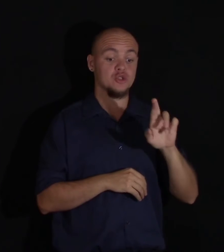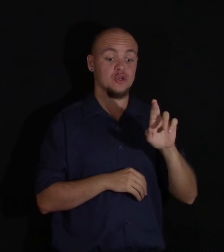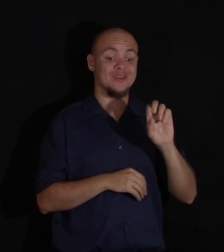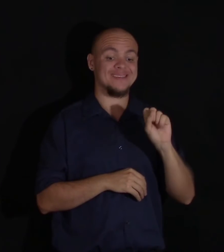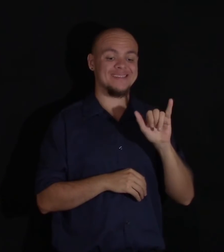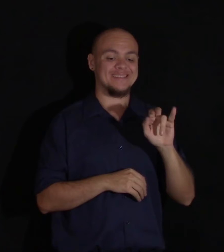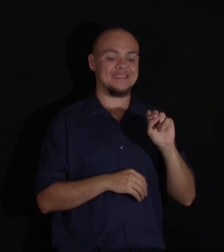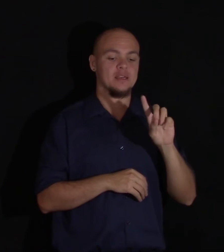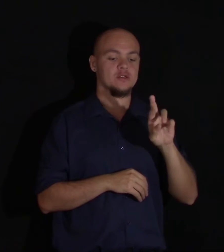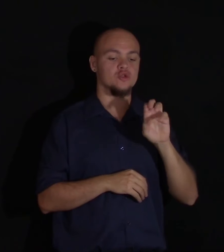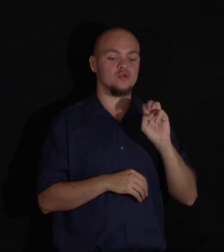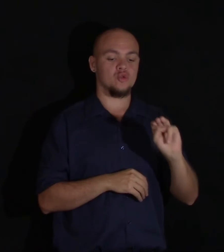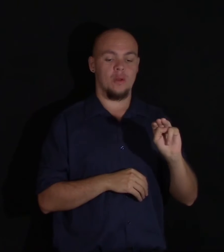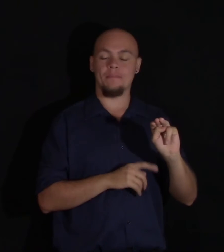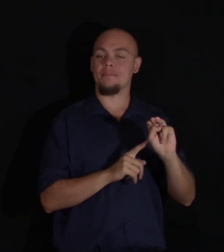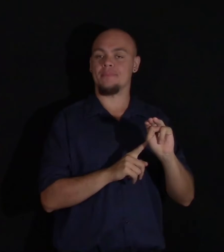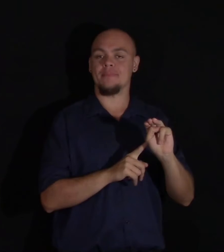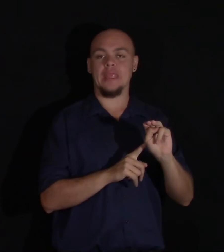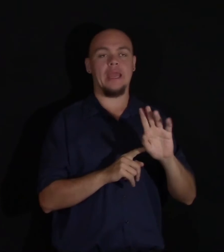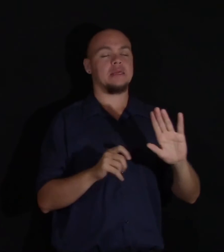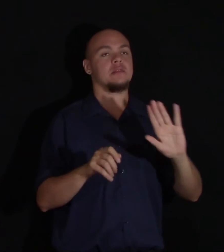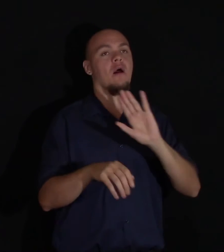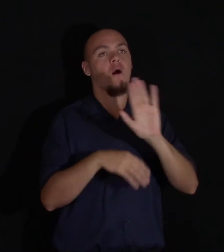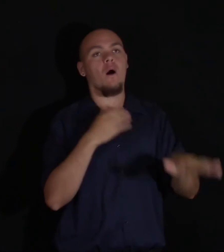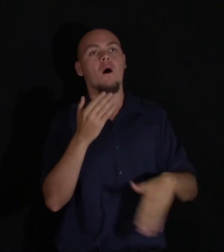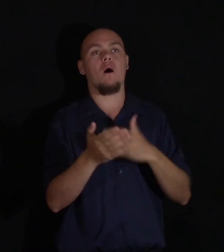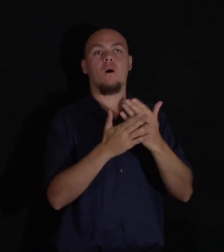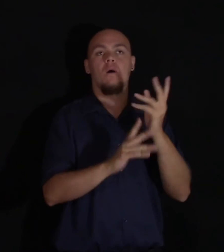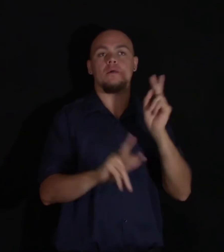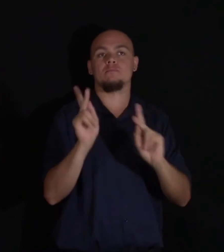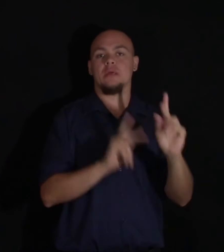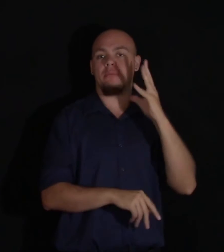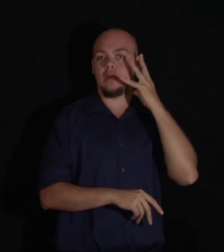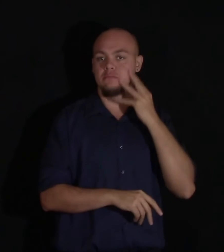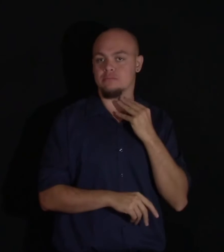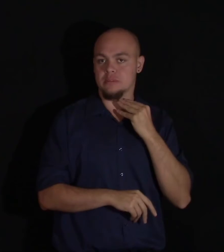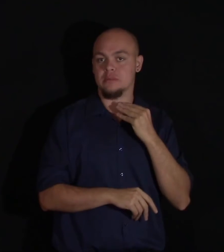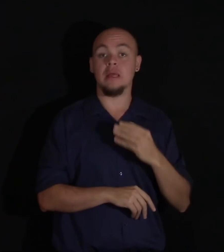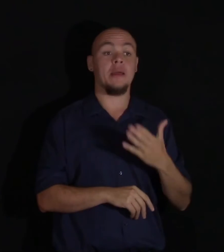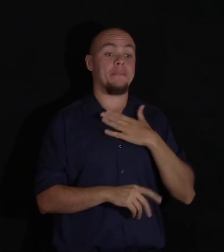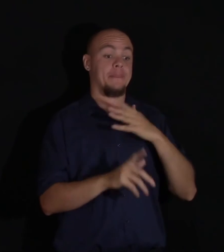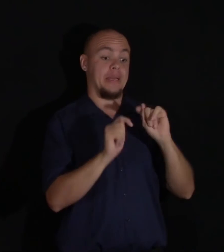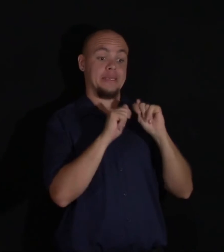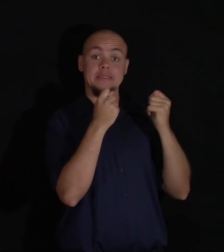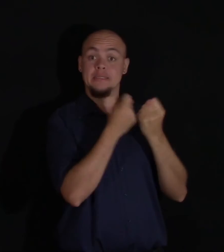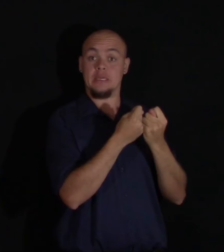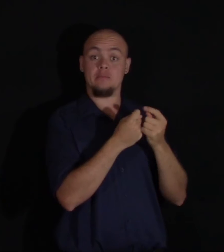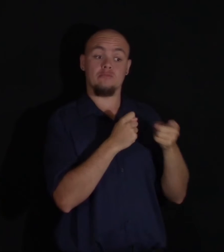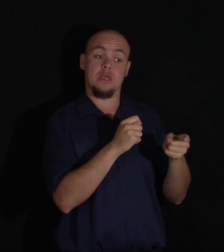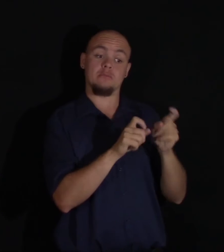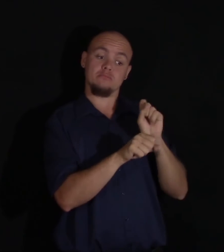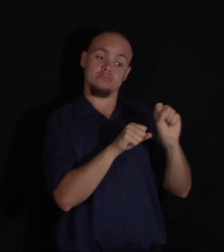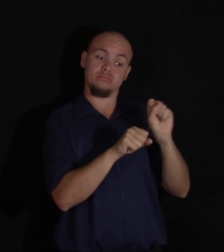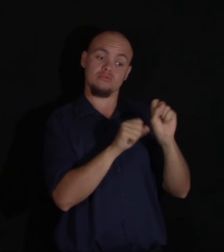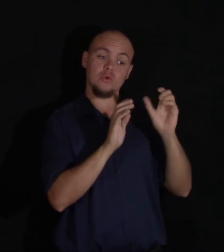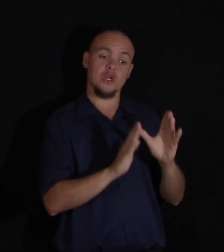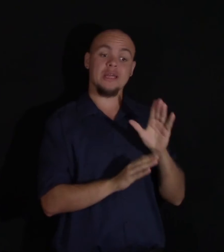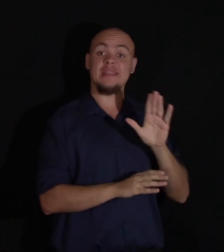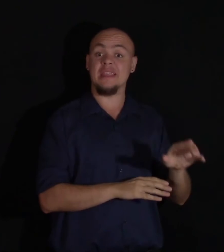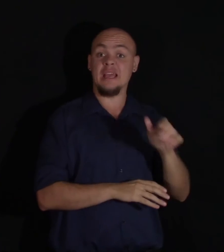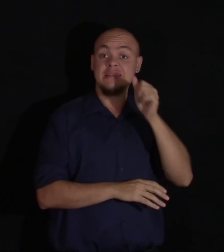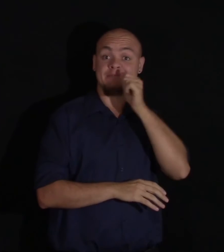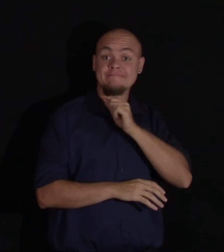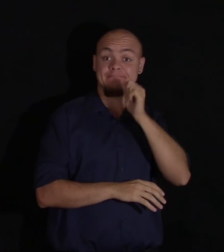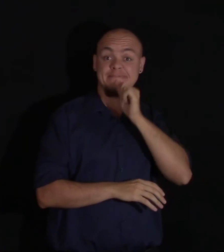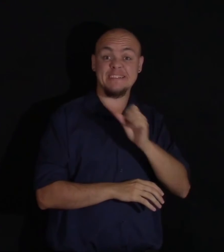absolutely universal. In fact, I've had team members who work for me who've had such severe cases of